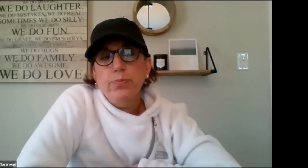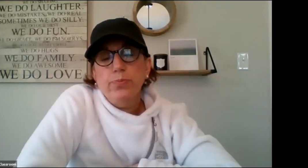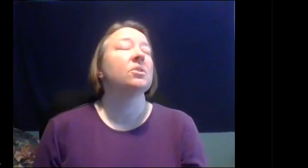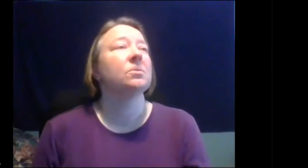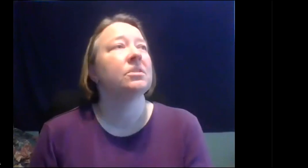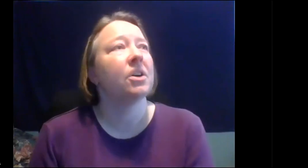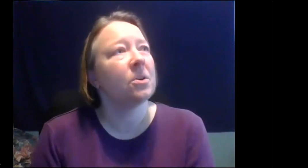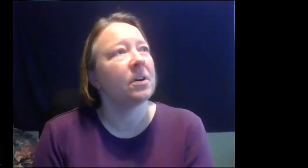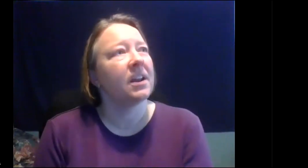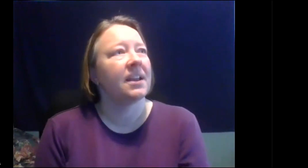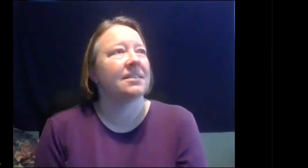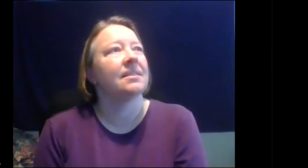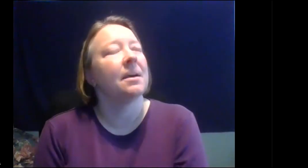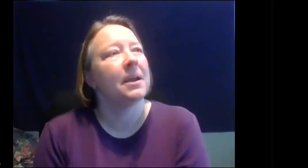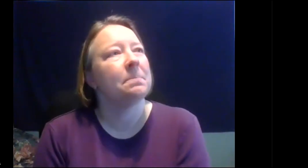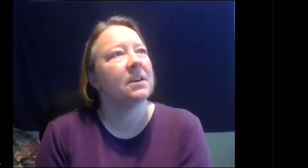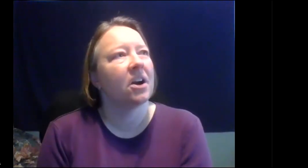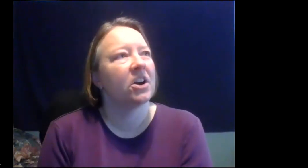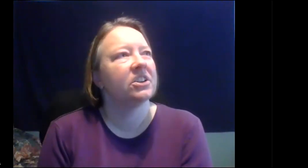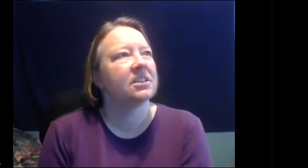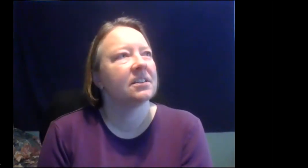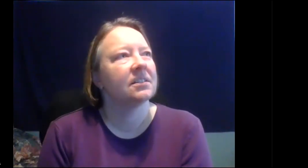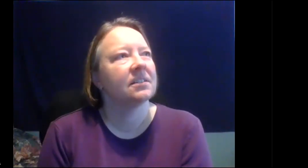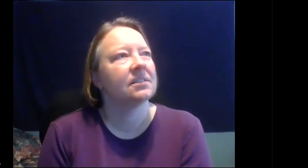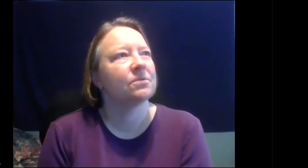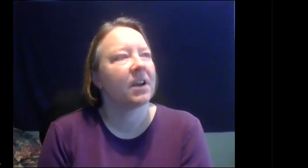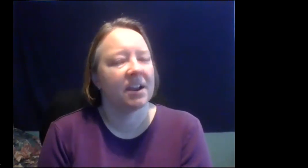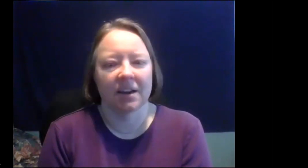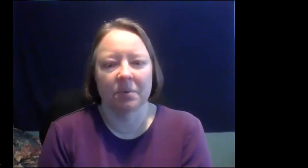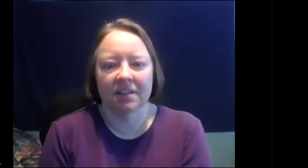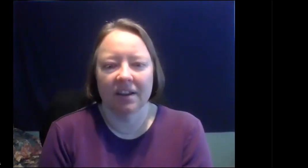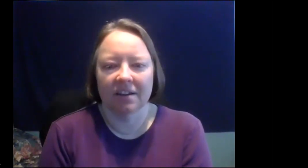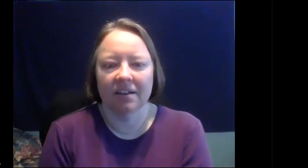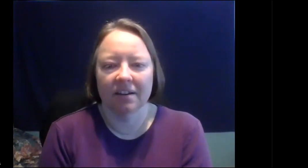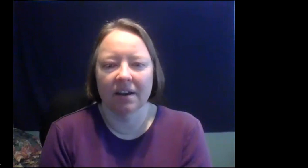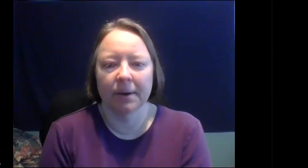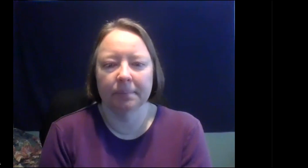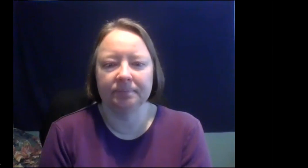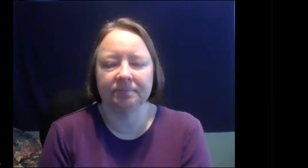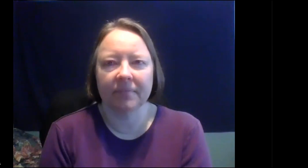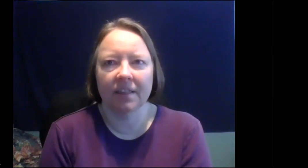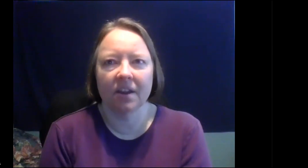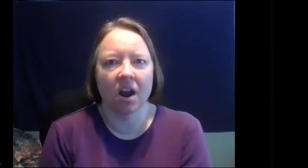I don't know, and that might be hard to find, I would think.